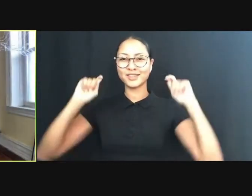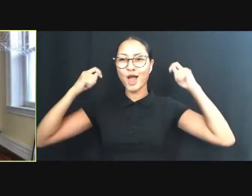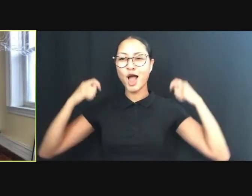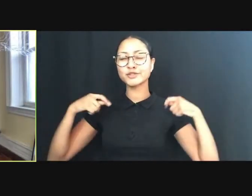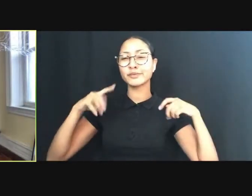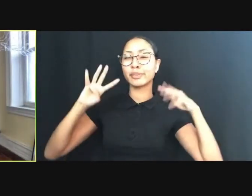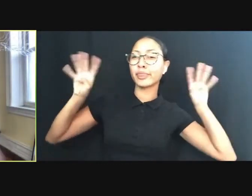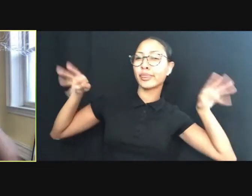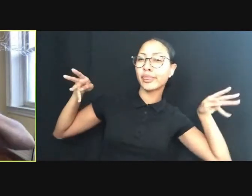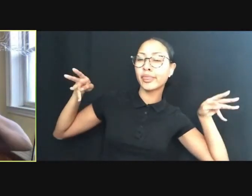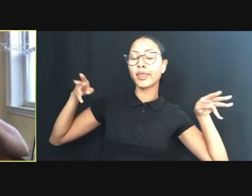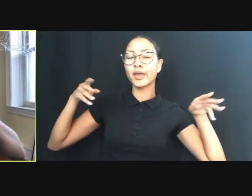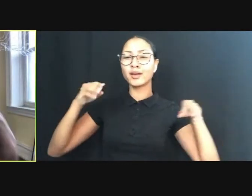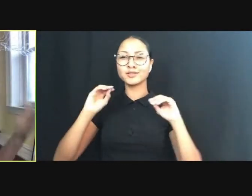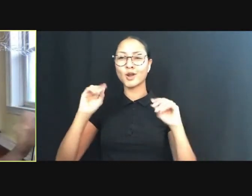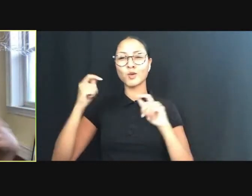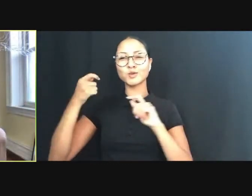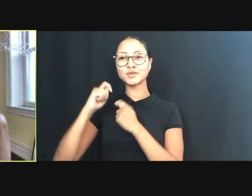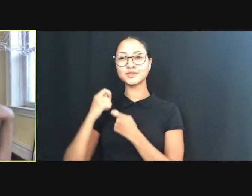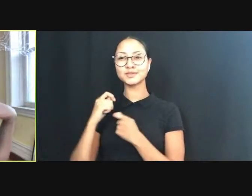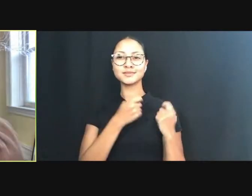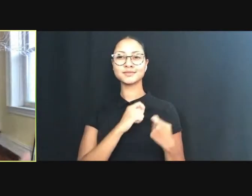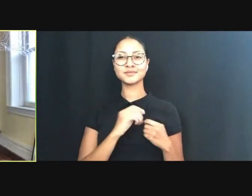down. You know what I'm saying? Things was,